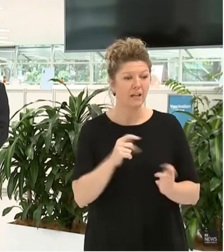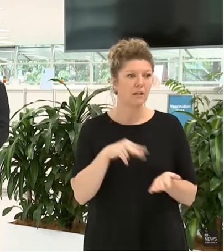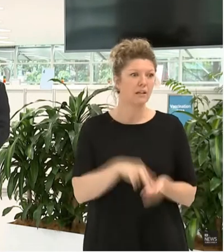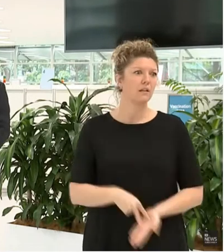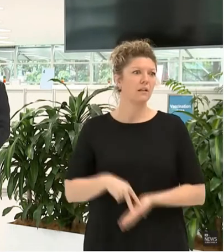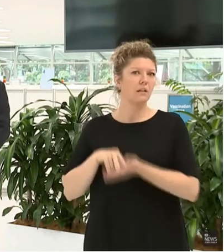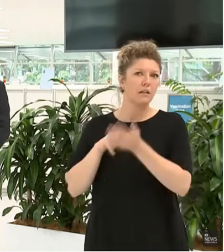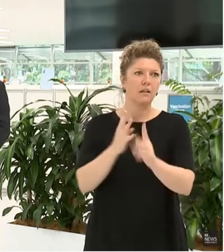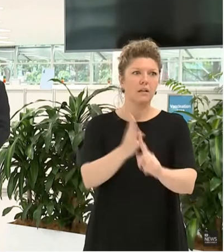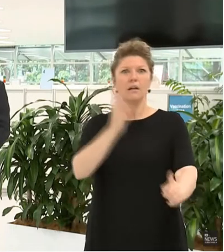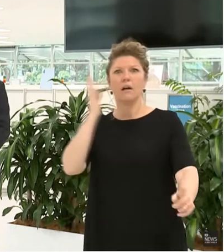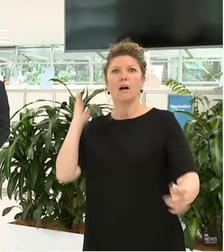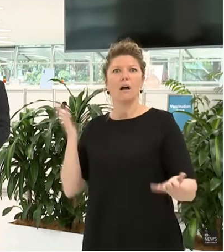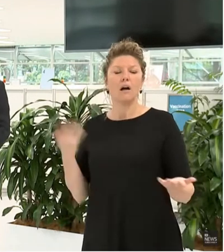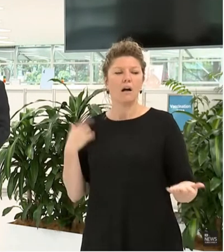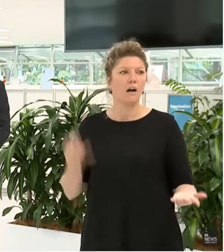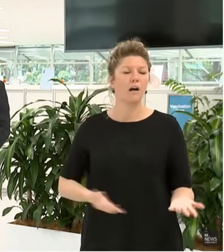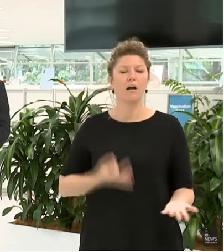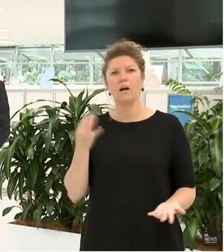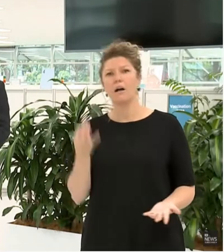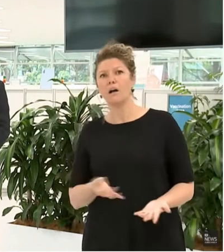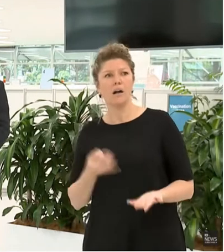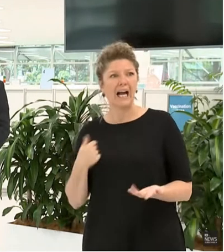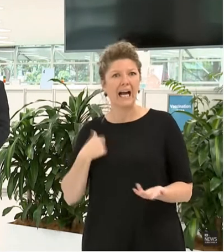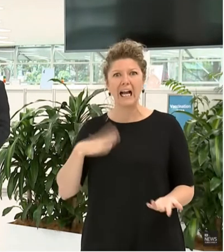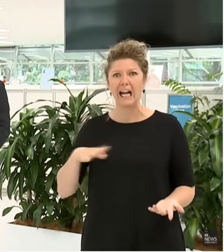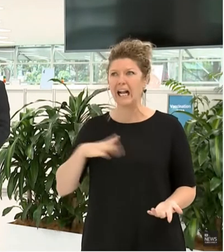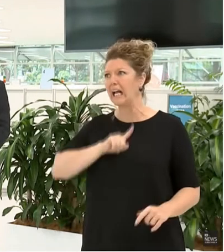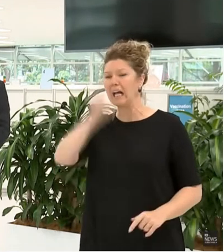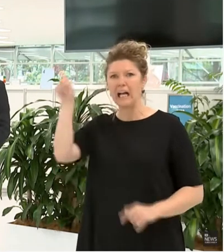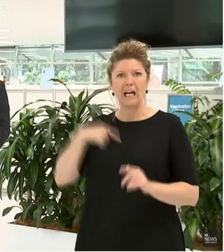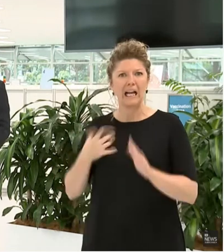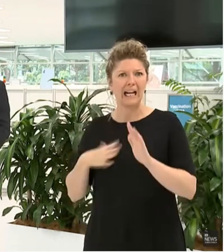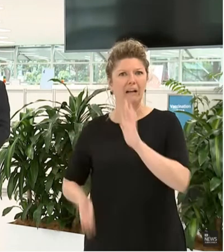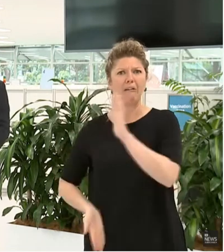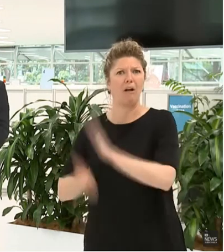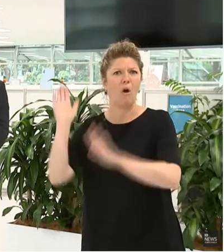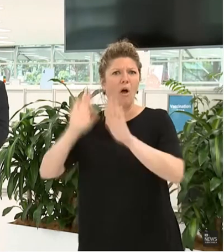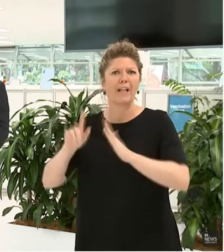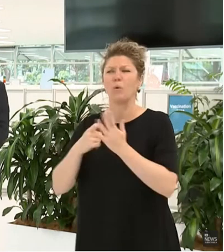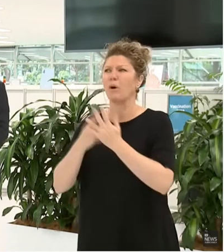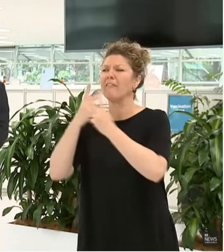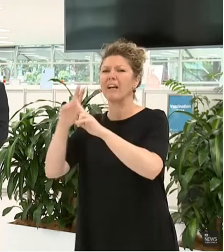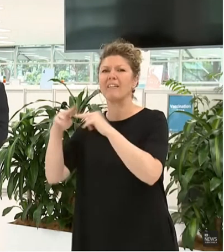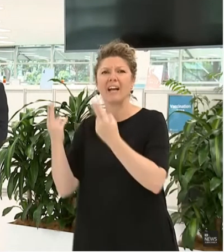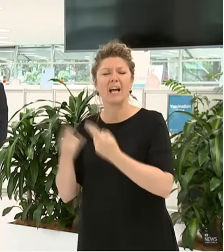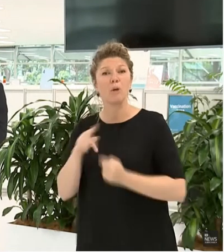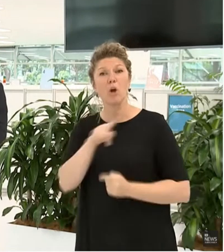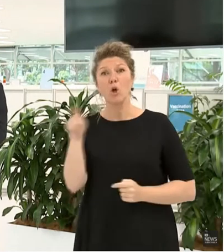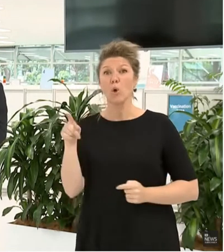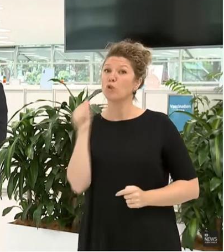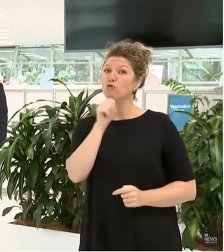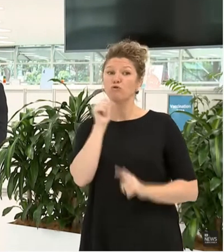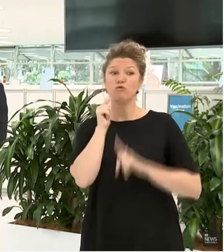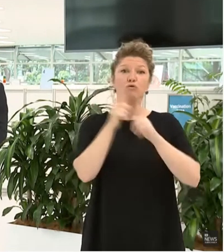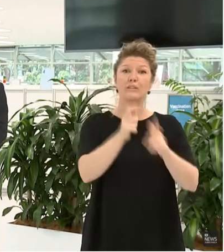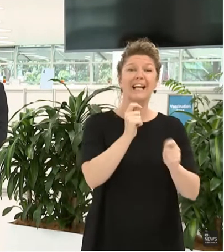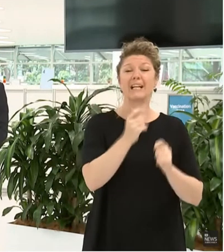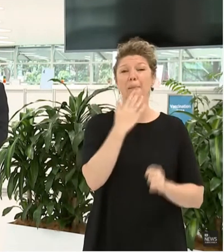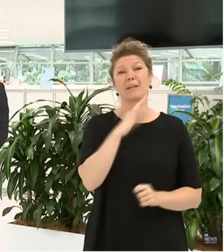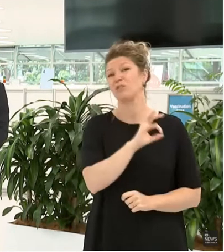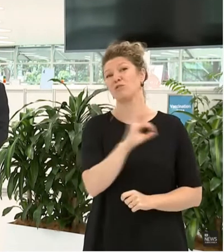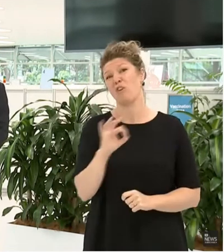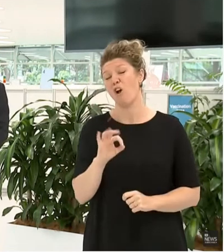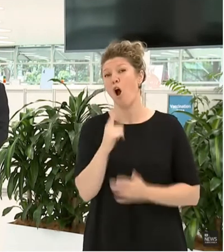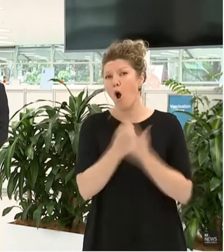do not feel unwell, if you are not advised by New South Wales Health, there is no need to receive a PCR test. You are taking the spot